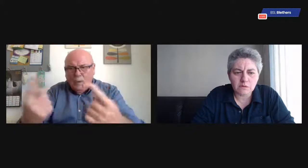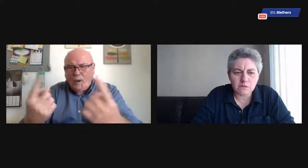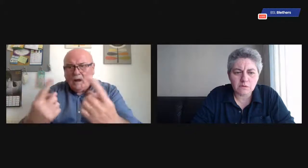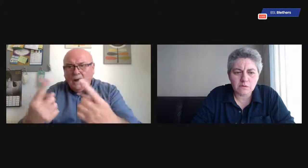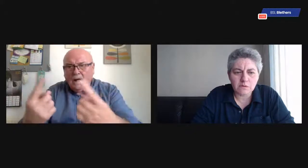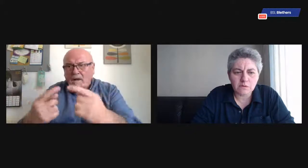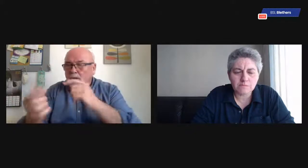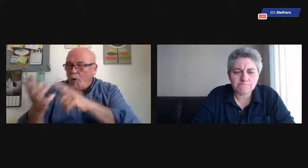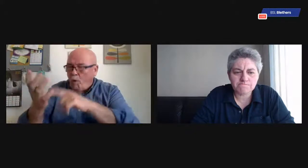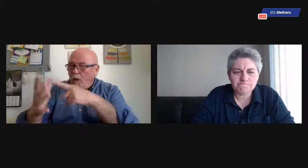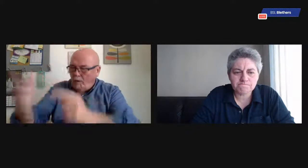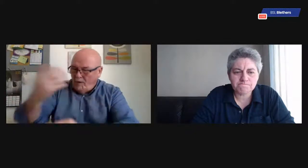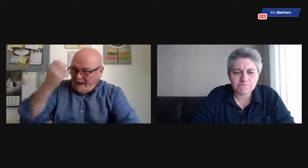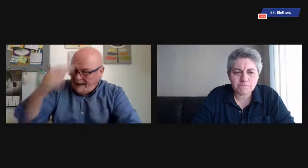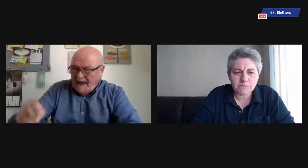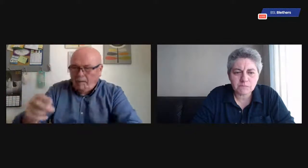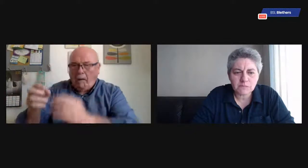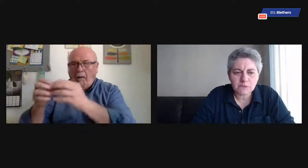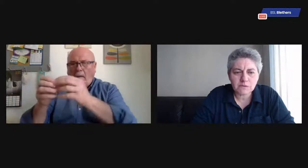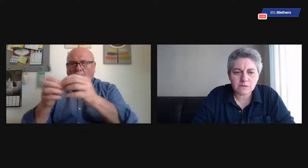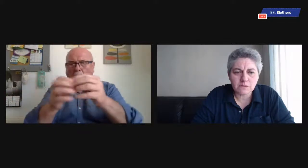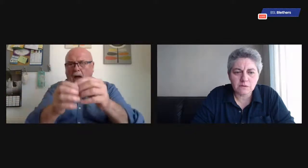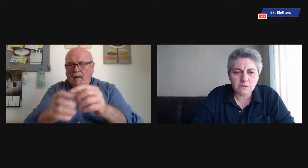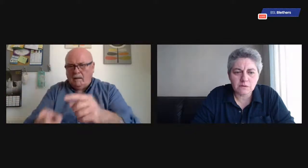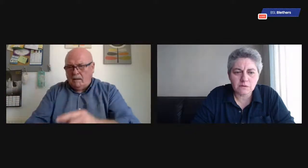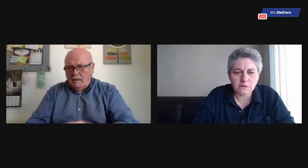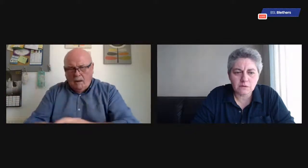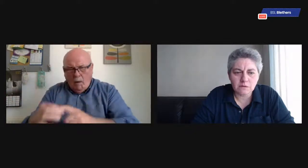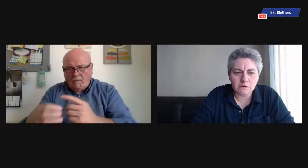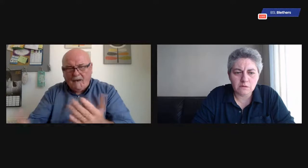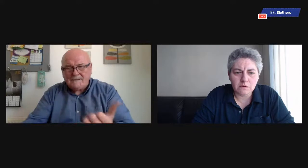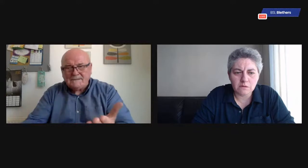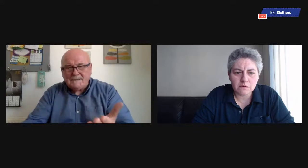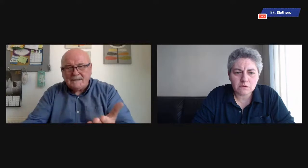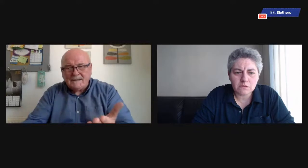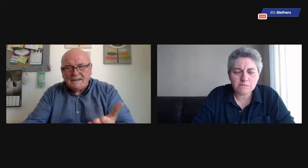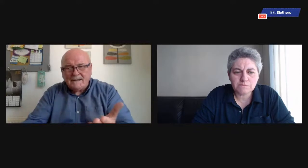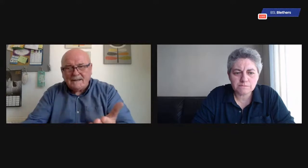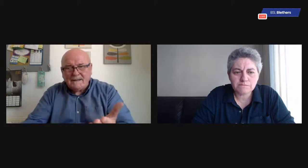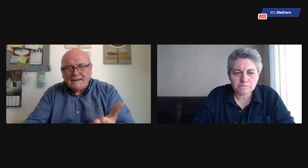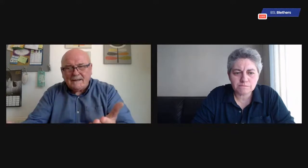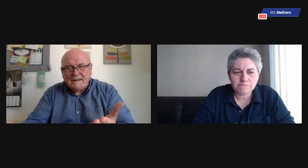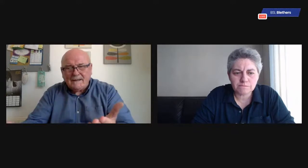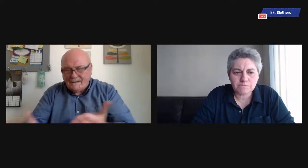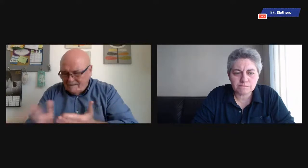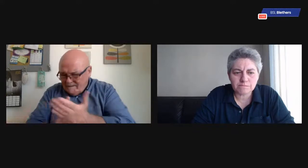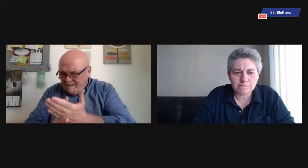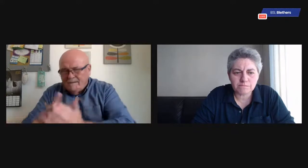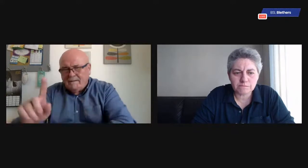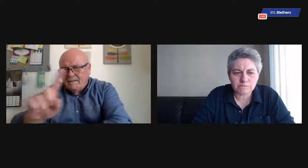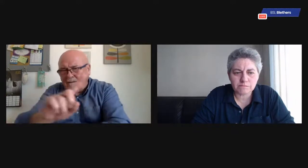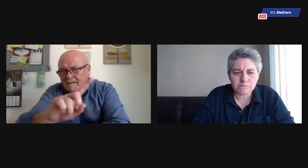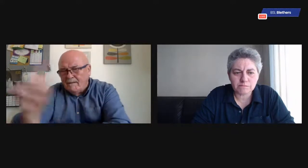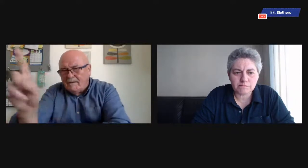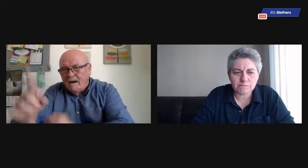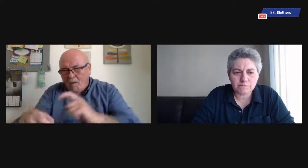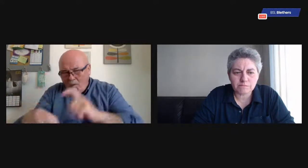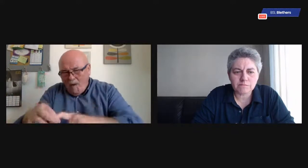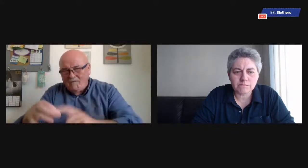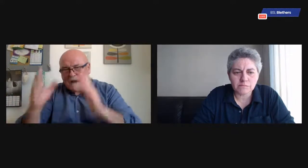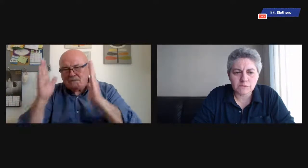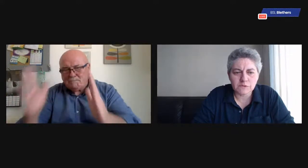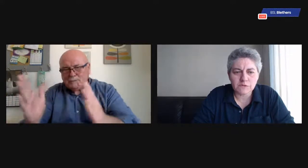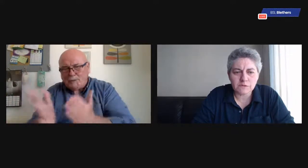maybe describe the person's how they look, but they can't remember their name, or they don't know how to finger spell the name.